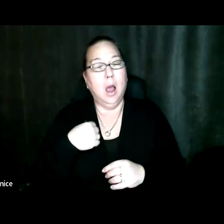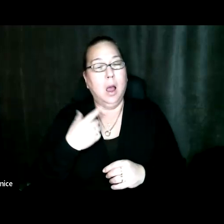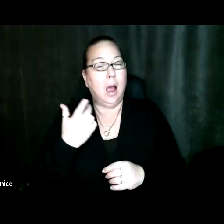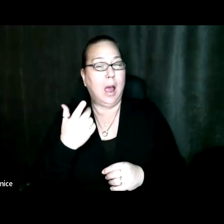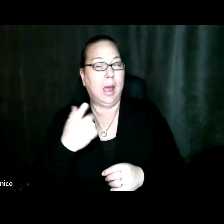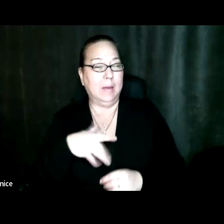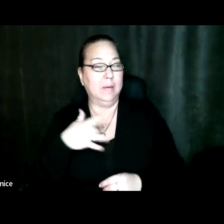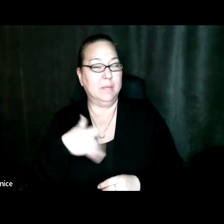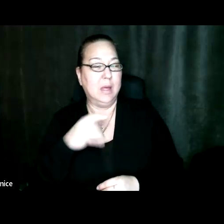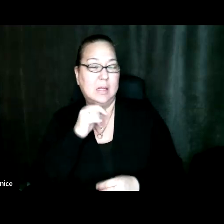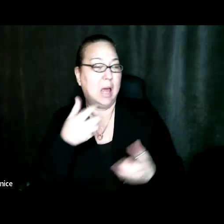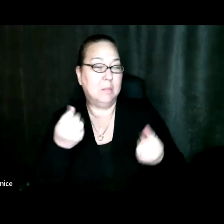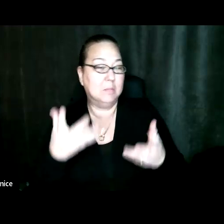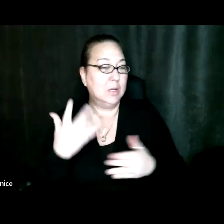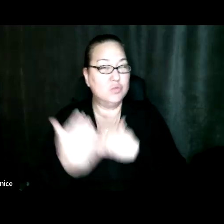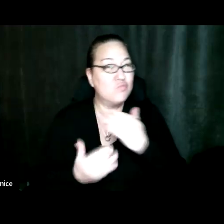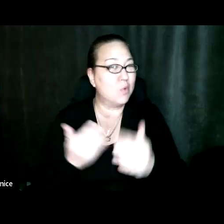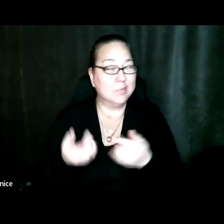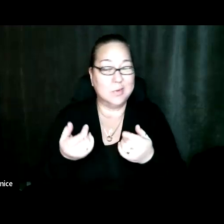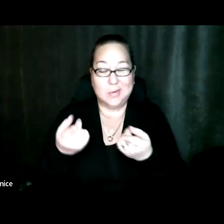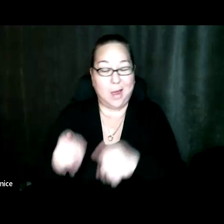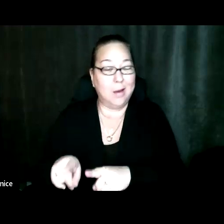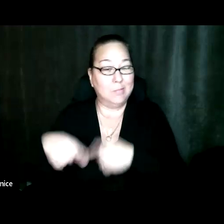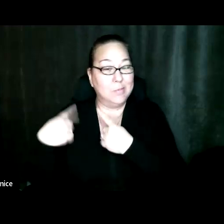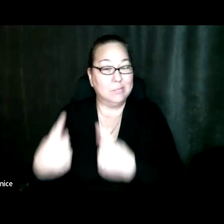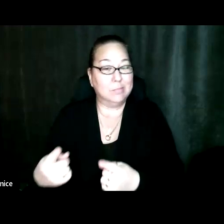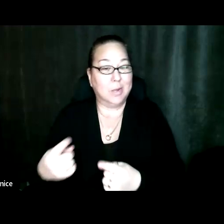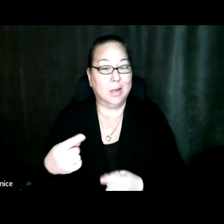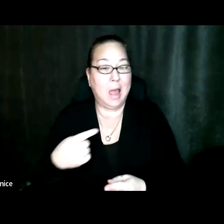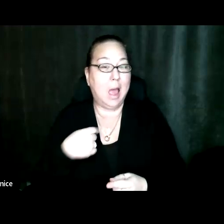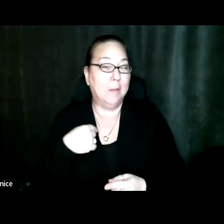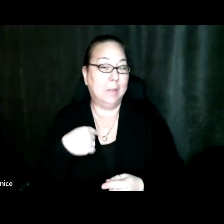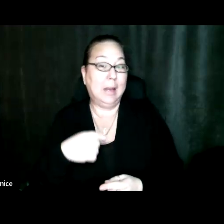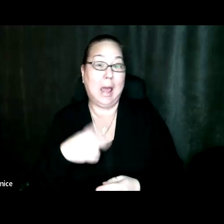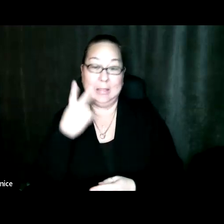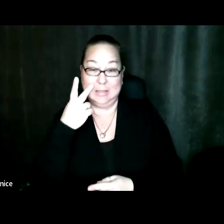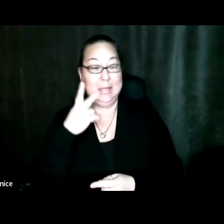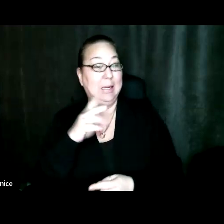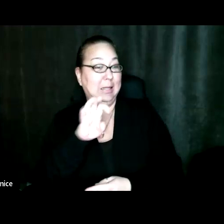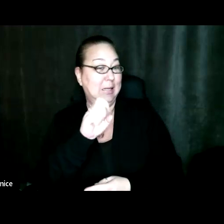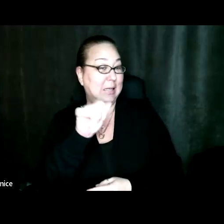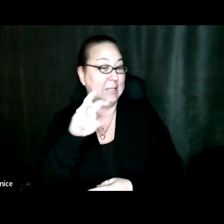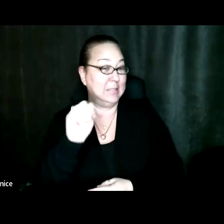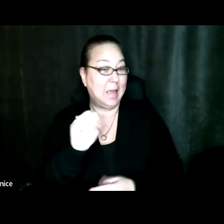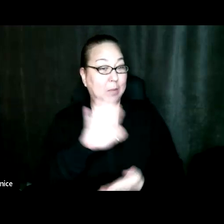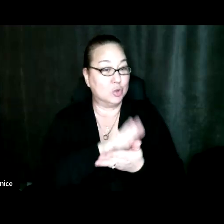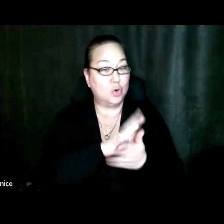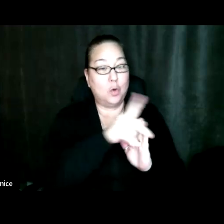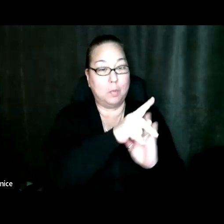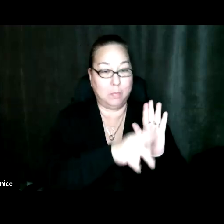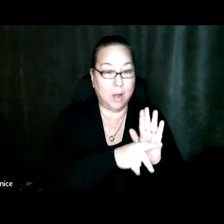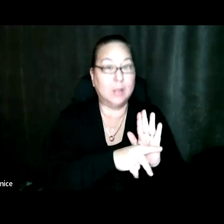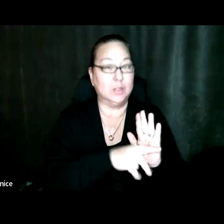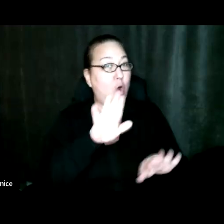the exam school policy is on the agenda today. However, I fear that there won't be any meaningful change to the